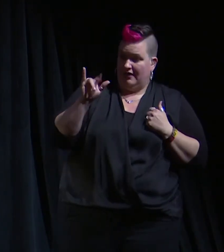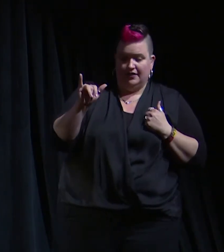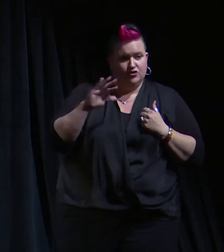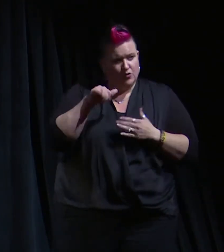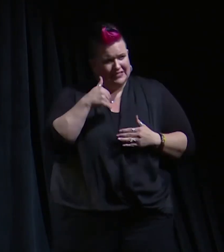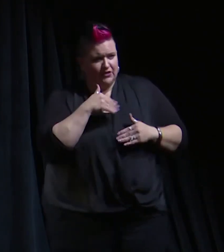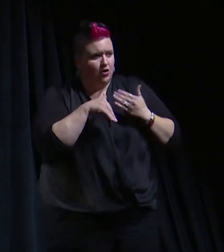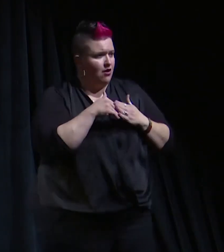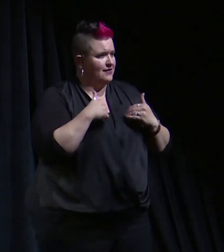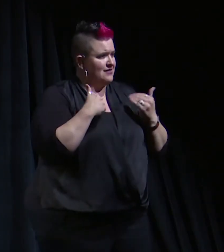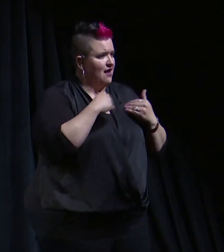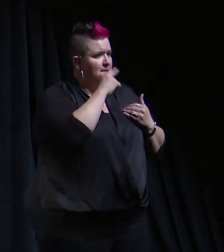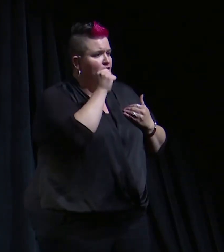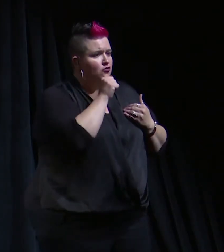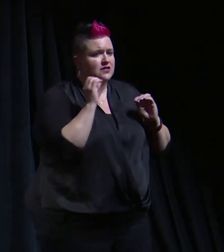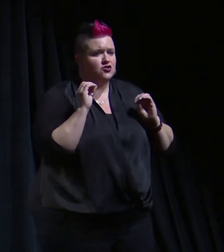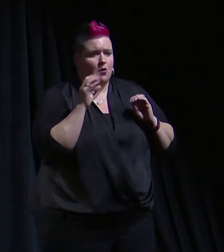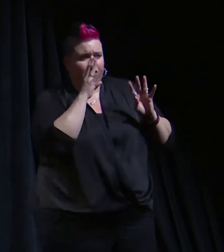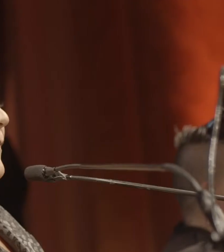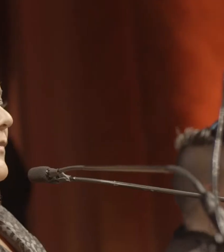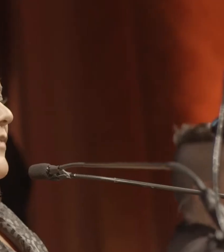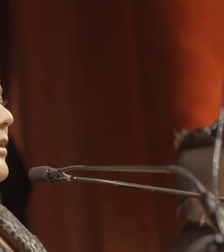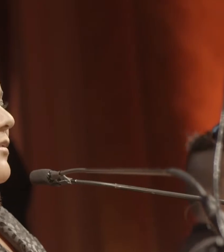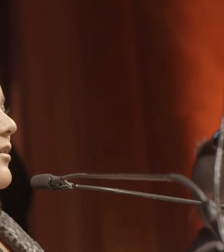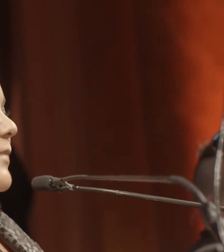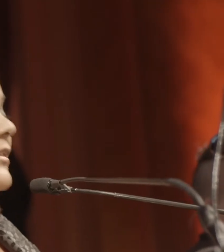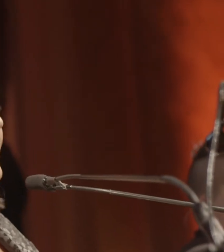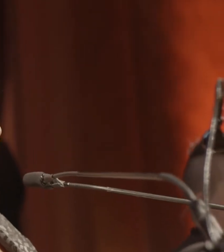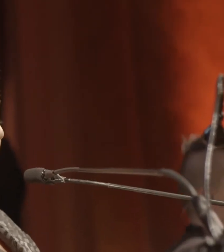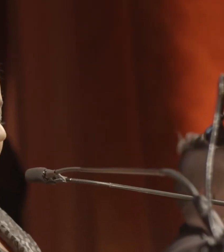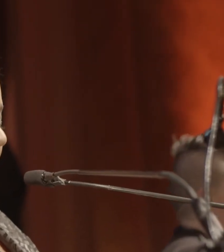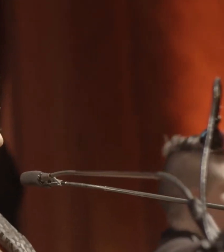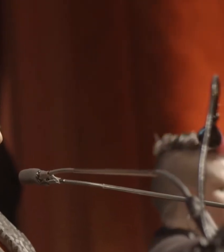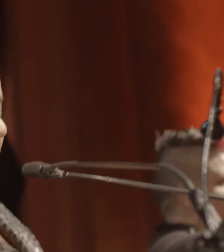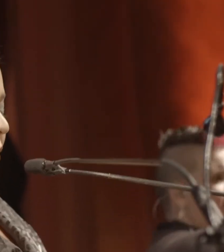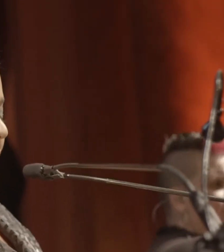black girls that no one pays attention to. They've been called many things.